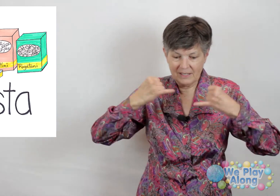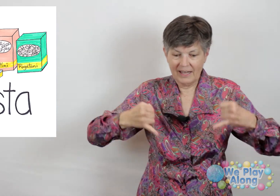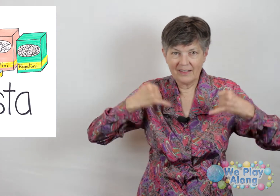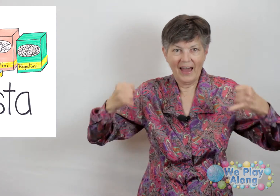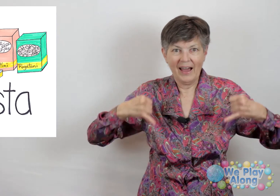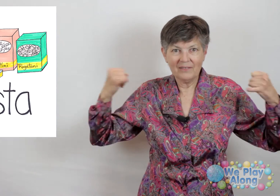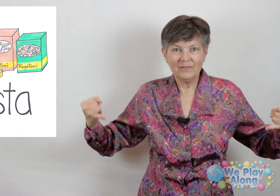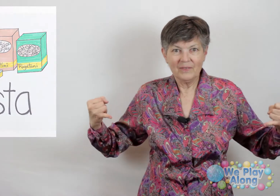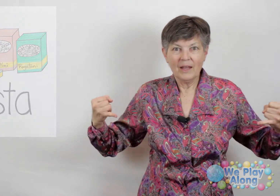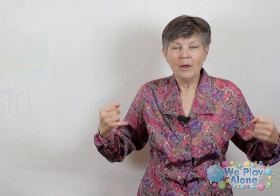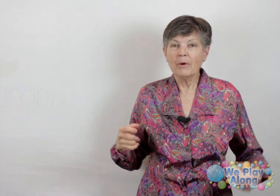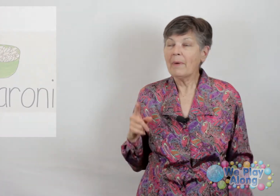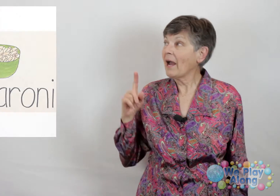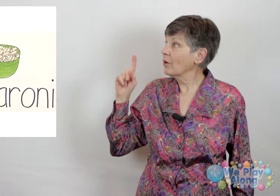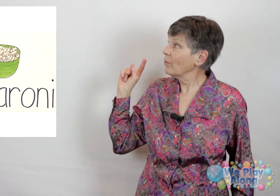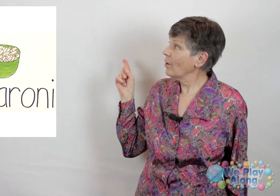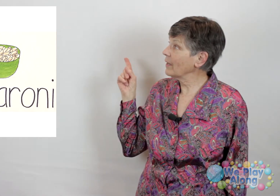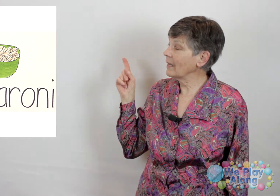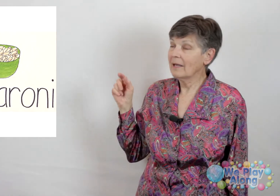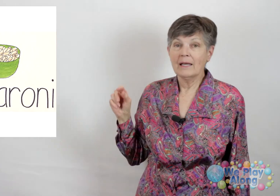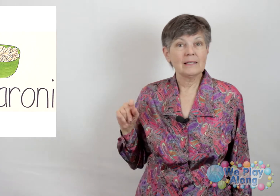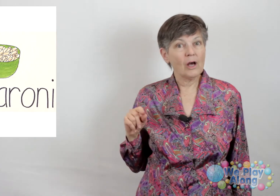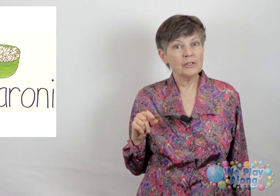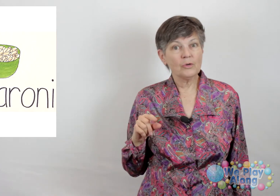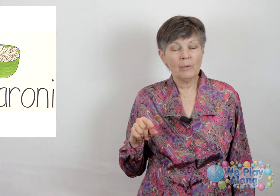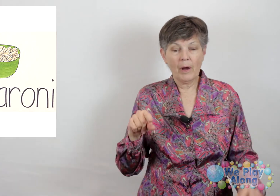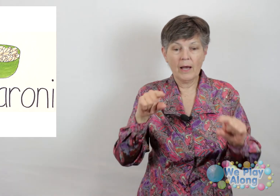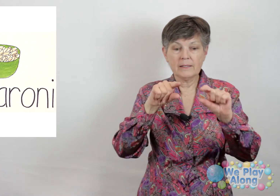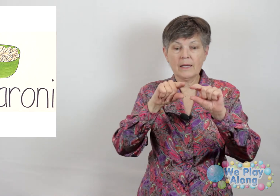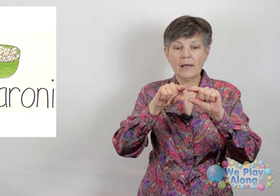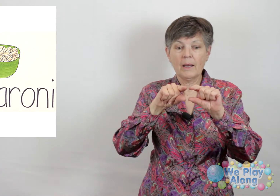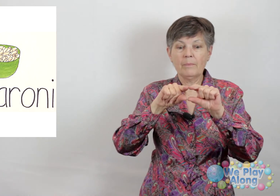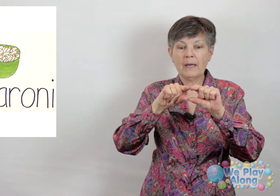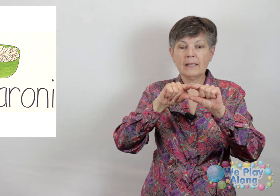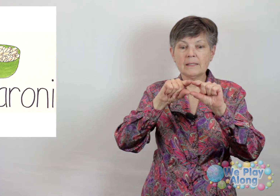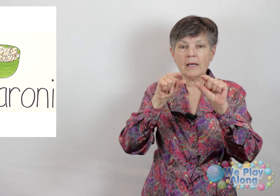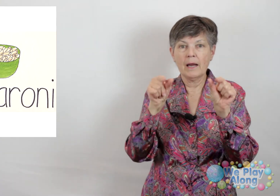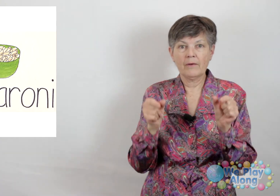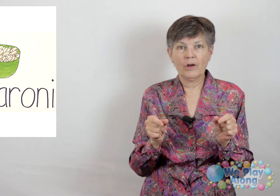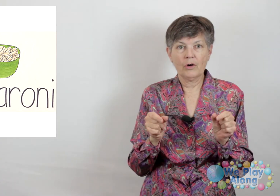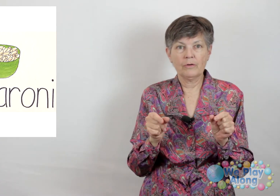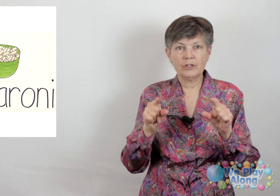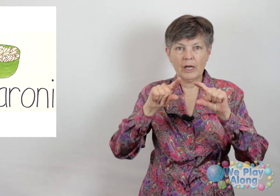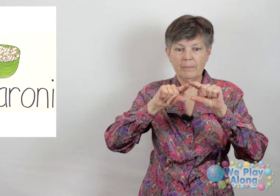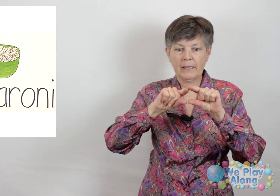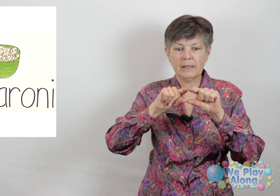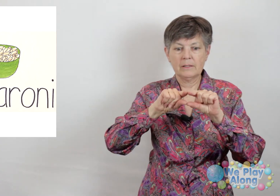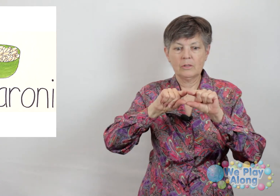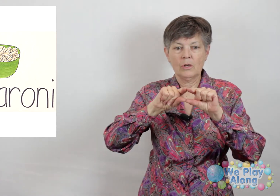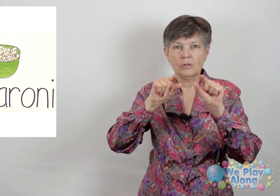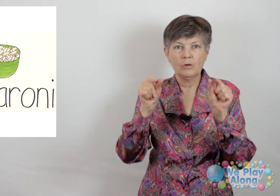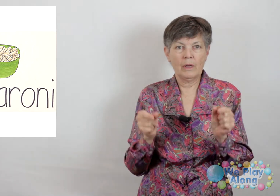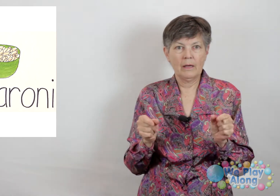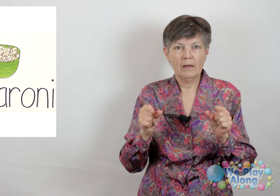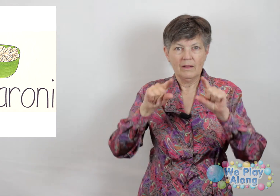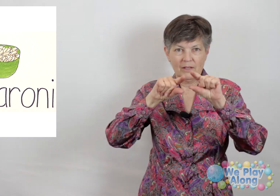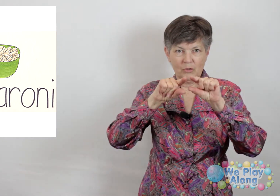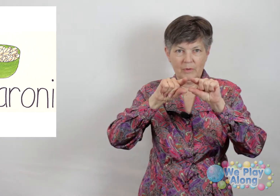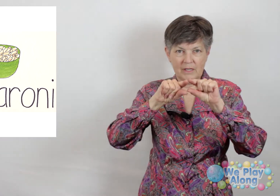like that. But macaroni is also a pasta, but it's kind of a curved shape like this. So this would be the